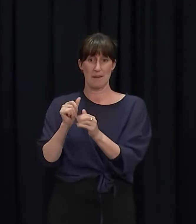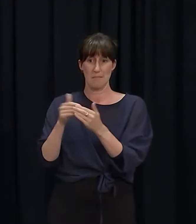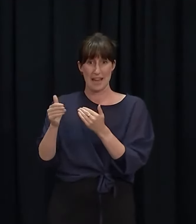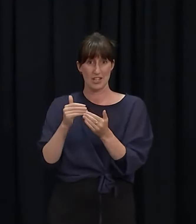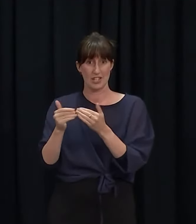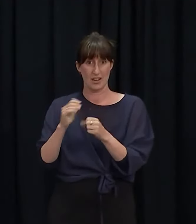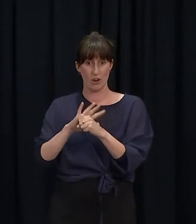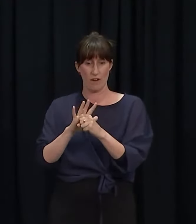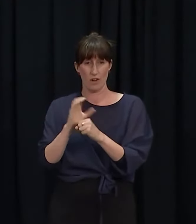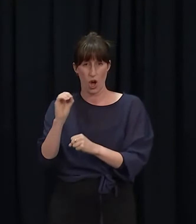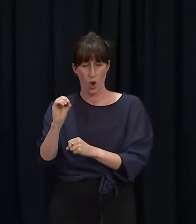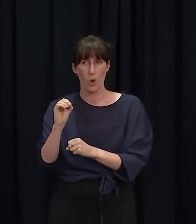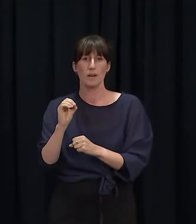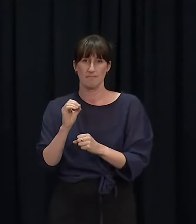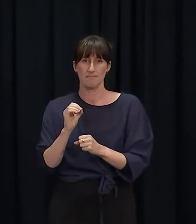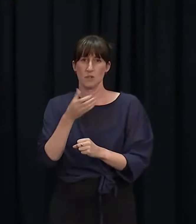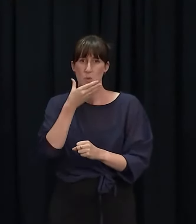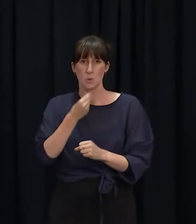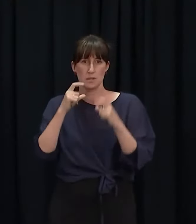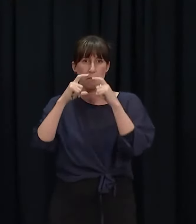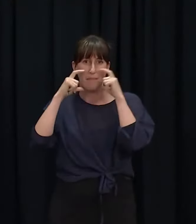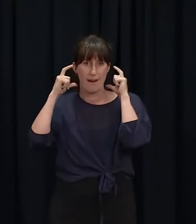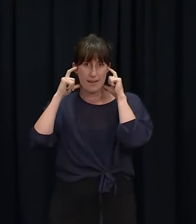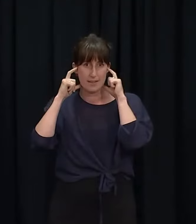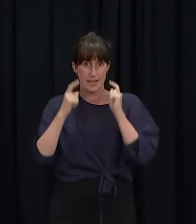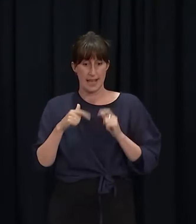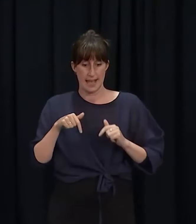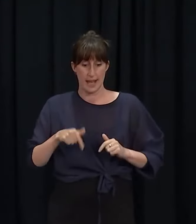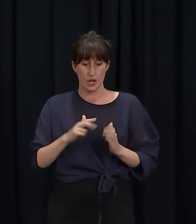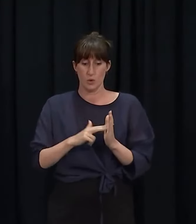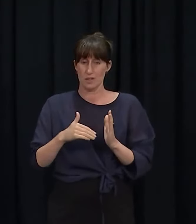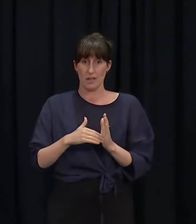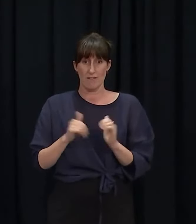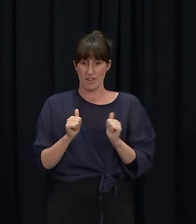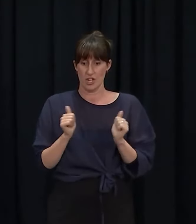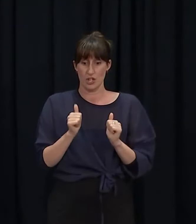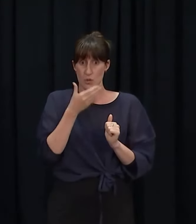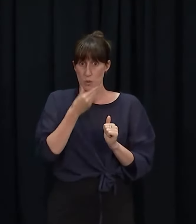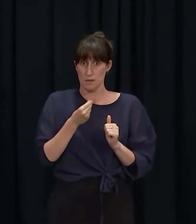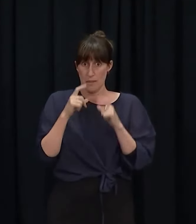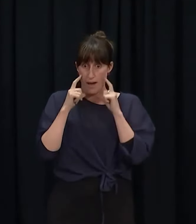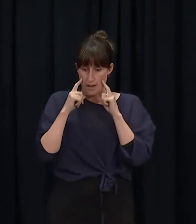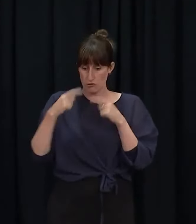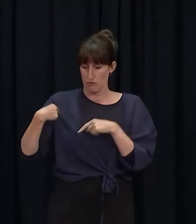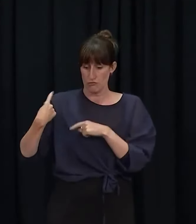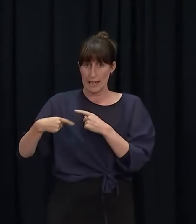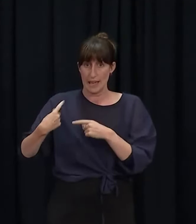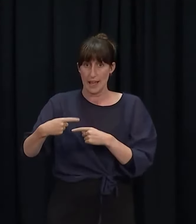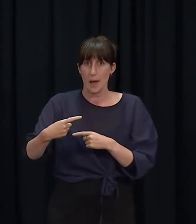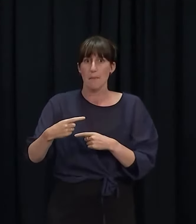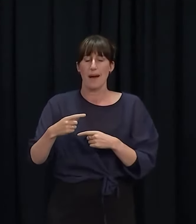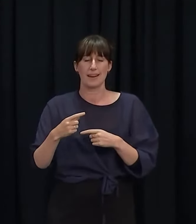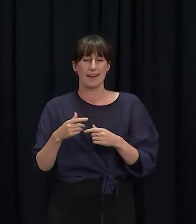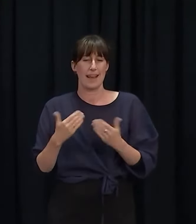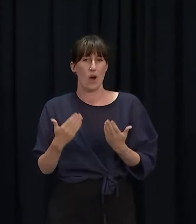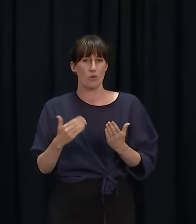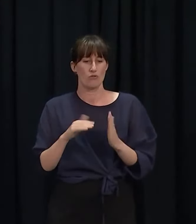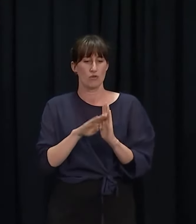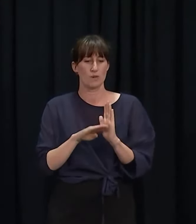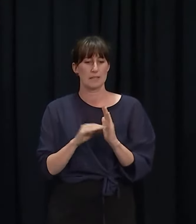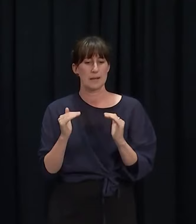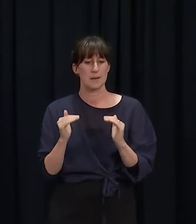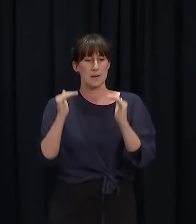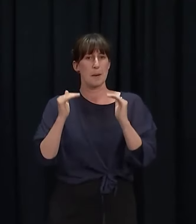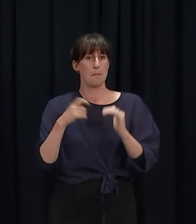by adopting their widespread use. Now we just need to tighten them up slightly so we get the best out of this really important measure.